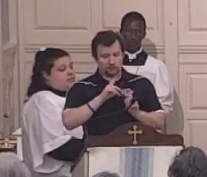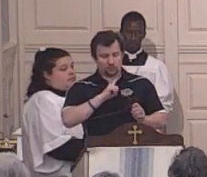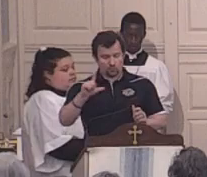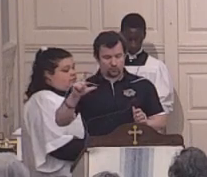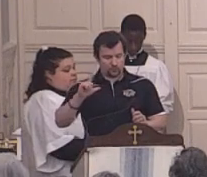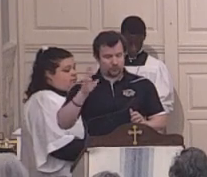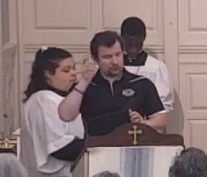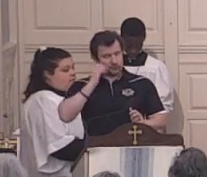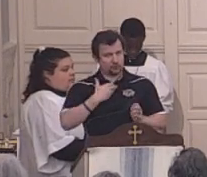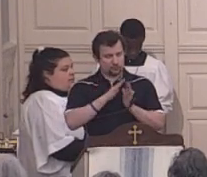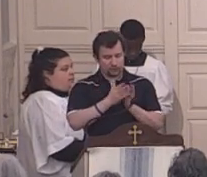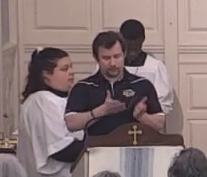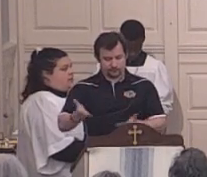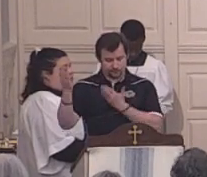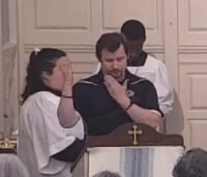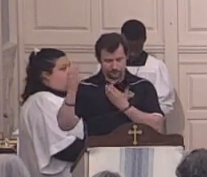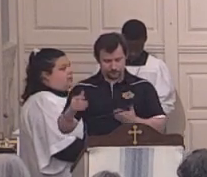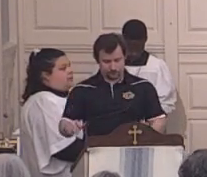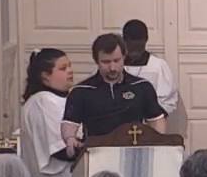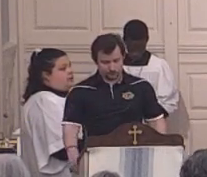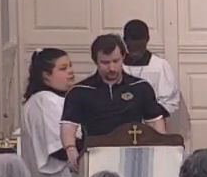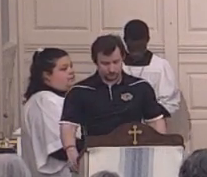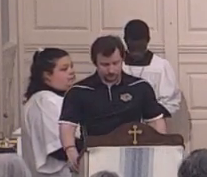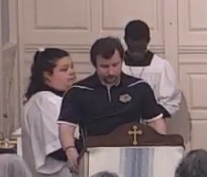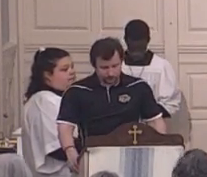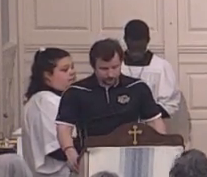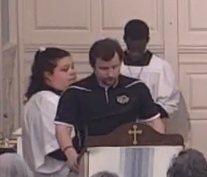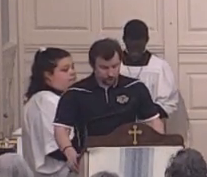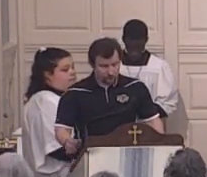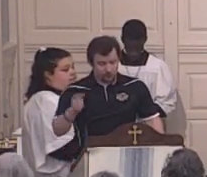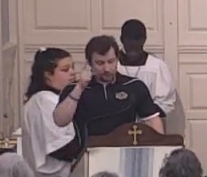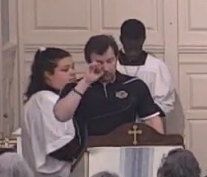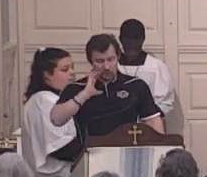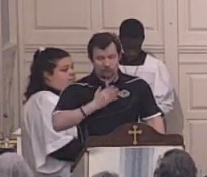We pray to the Lord. Lord, hear our prayer.